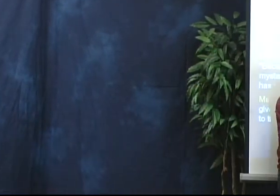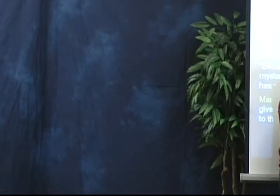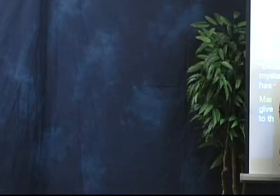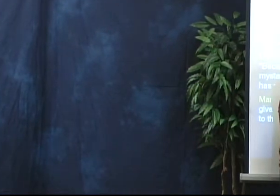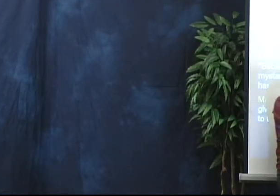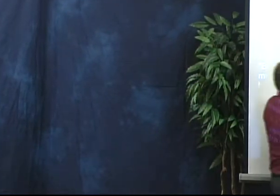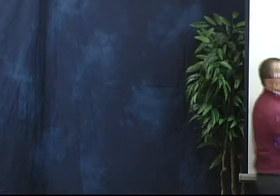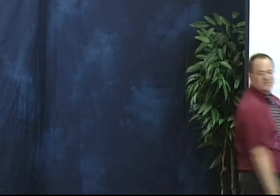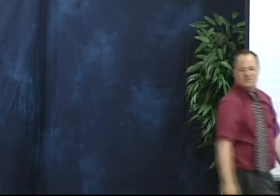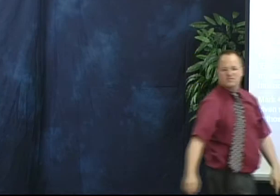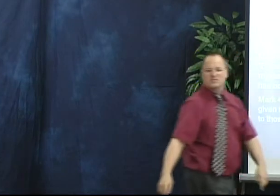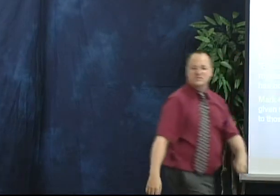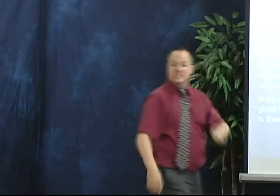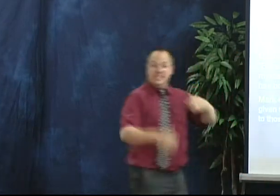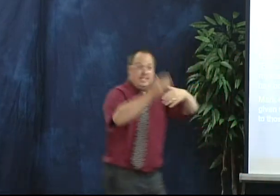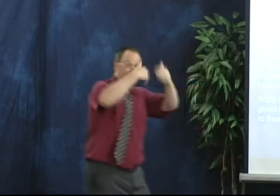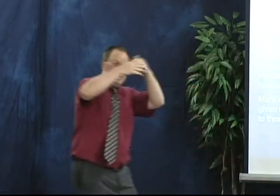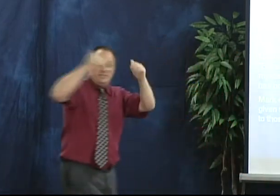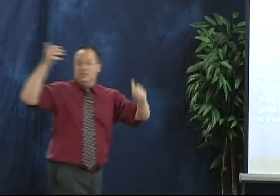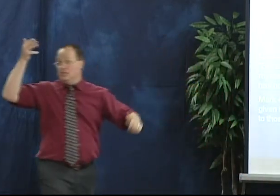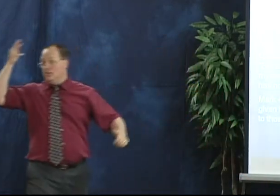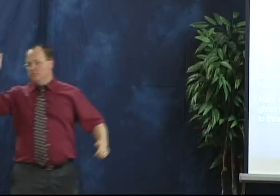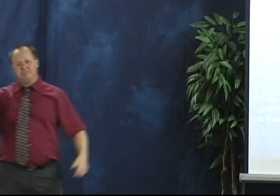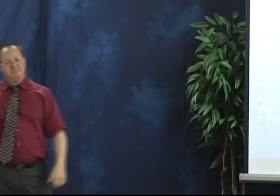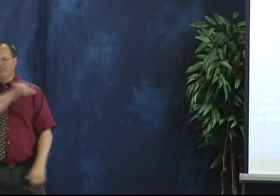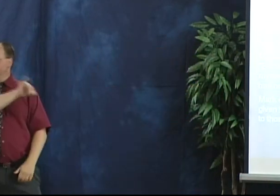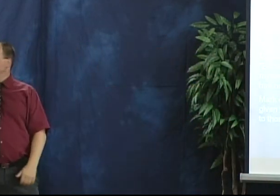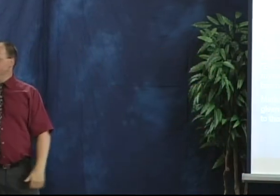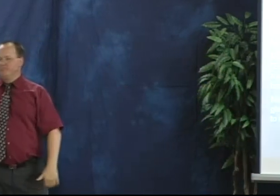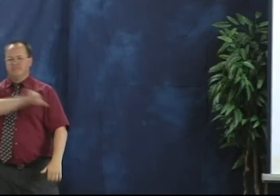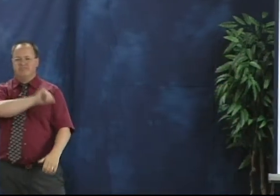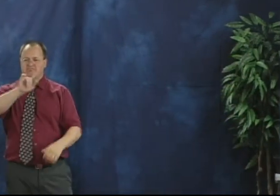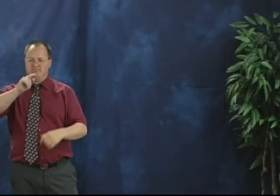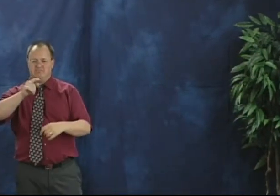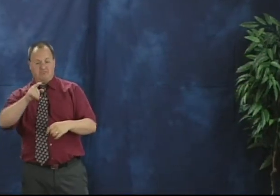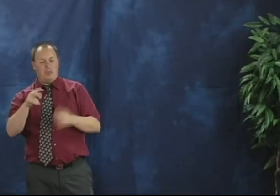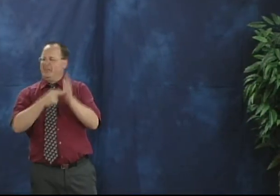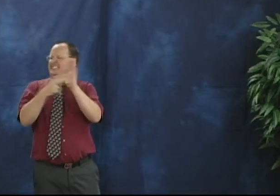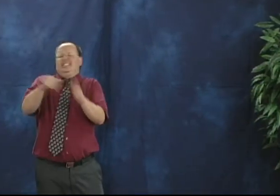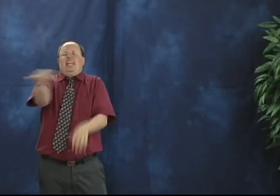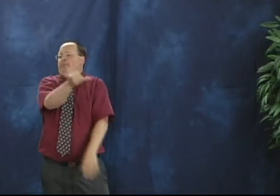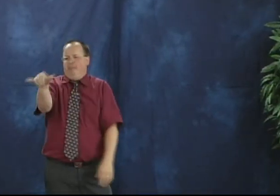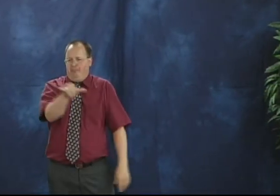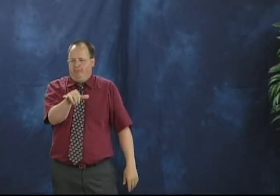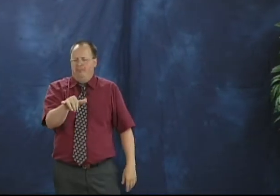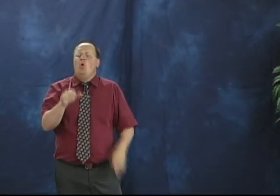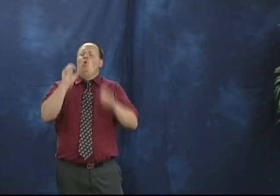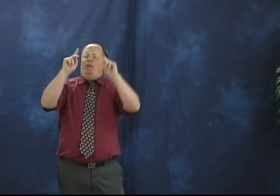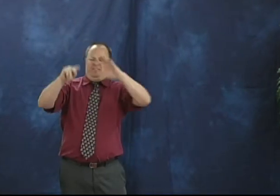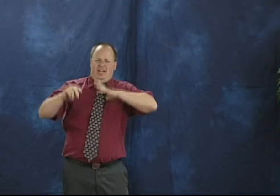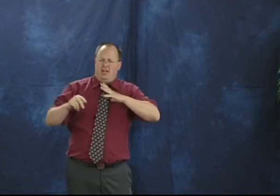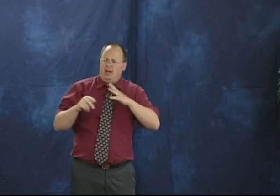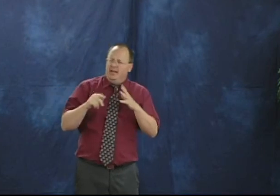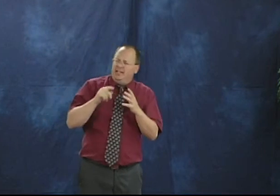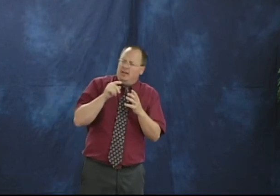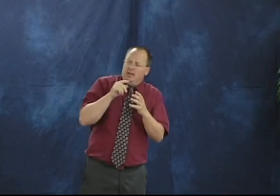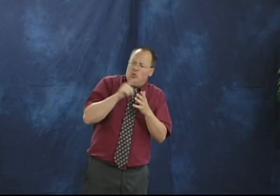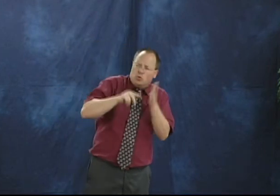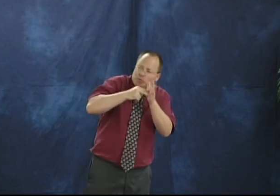passages that these two phrases are synonymous. The kingdom of heaven and the kingdom of God are one